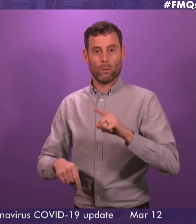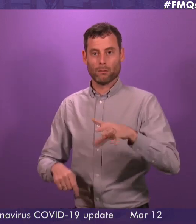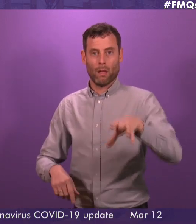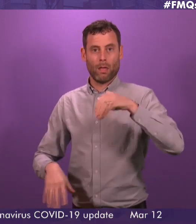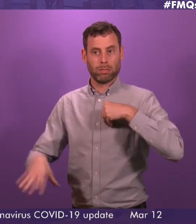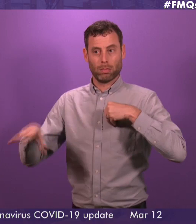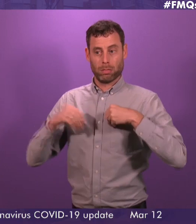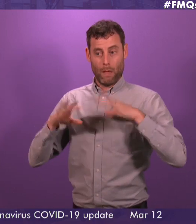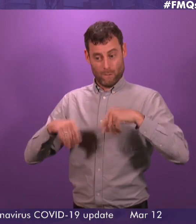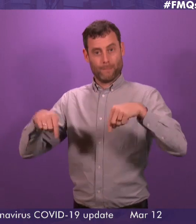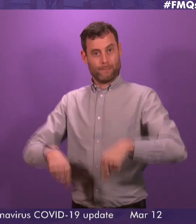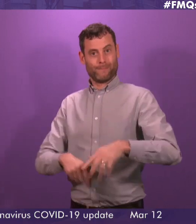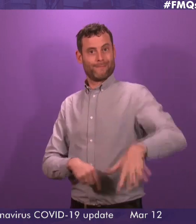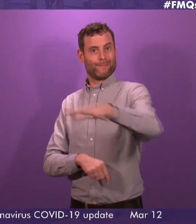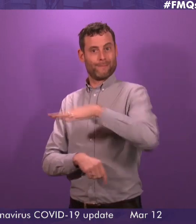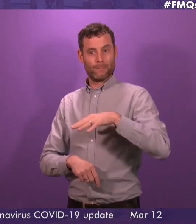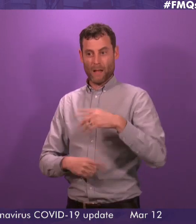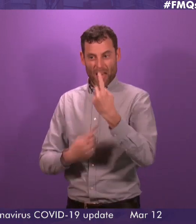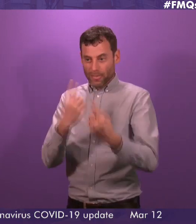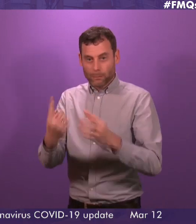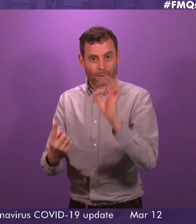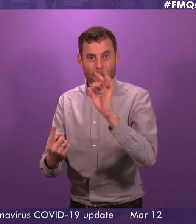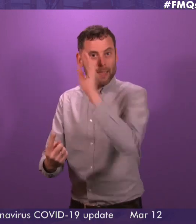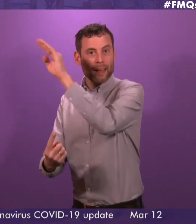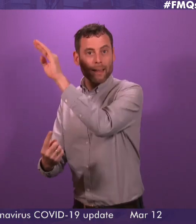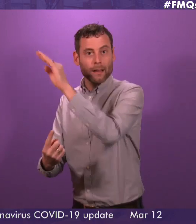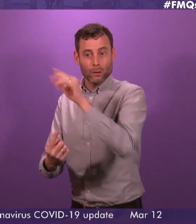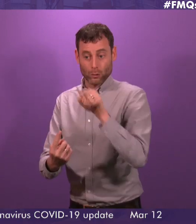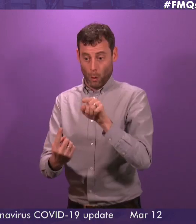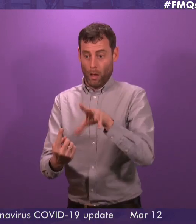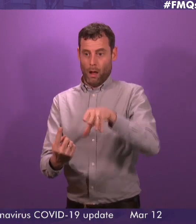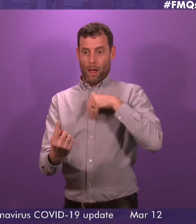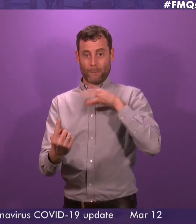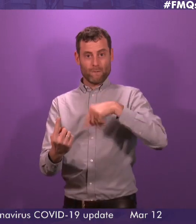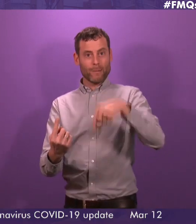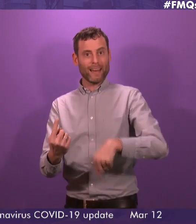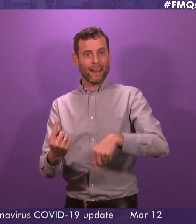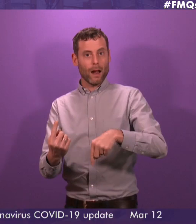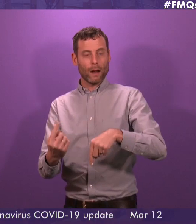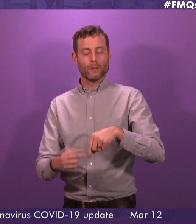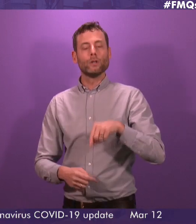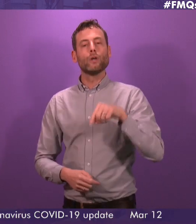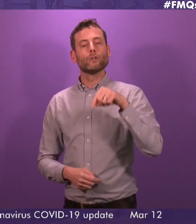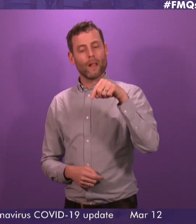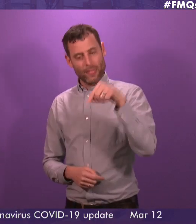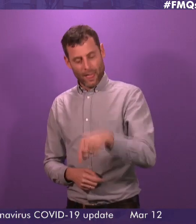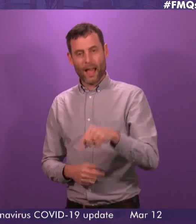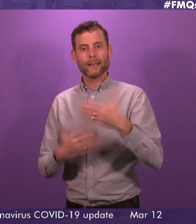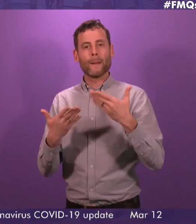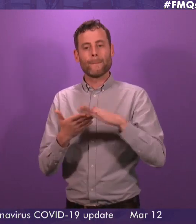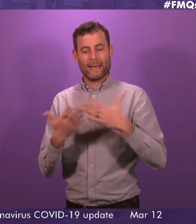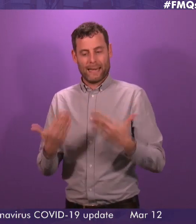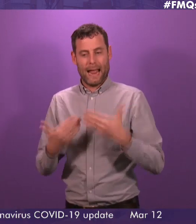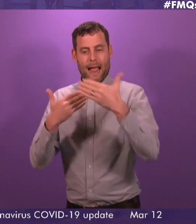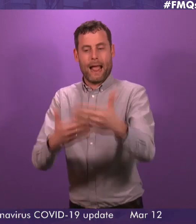travel history. So that was always going to be the trigger that moved from containment to delay. And that's also the